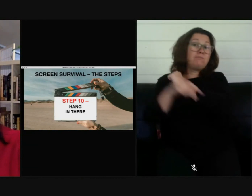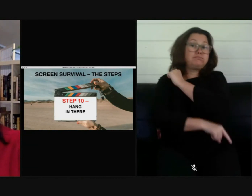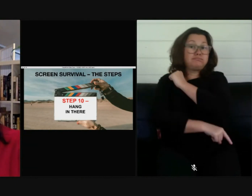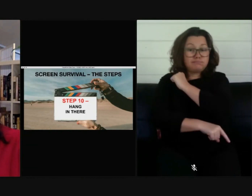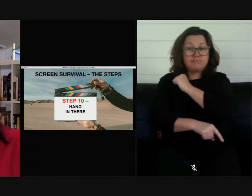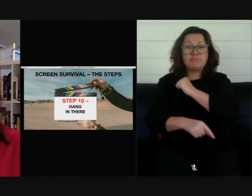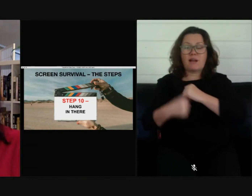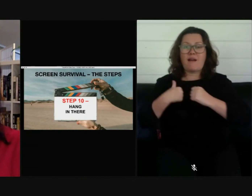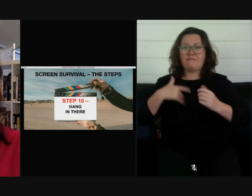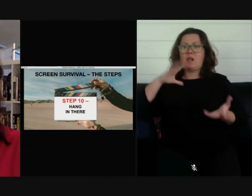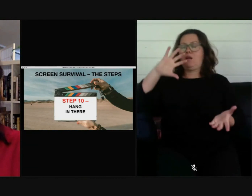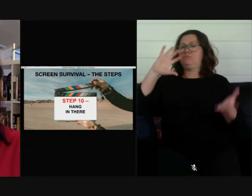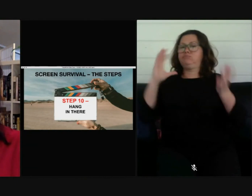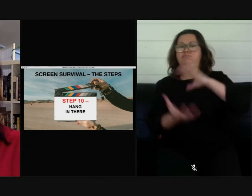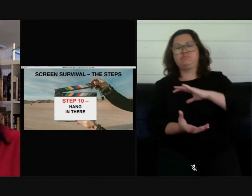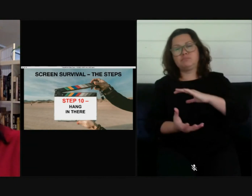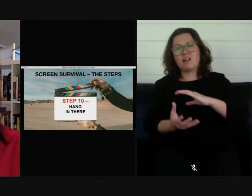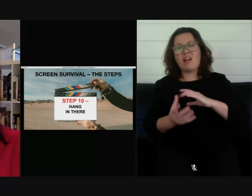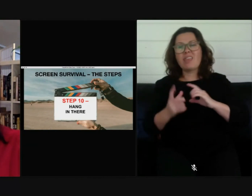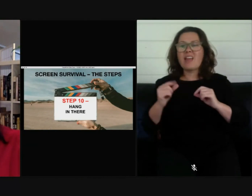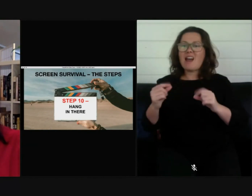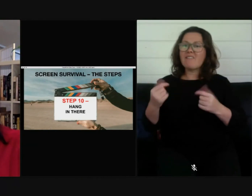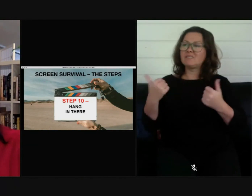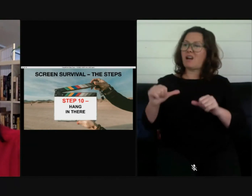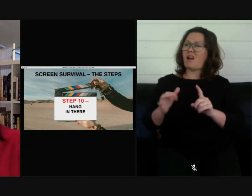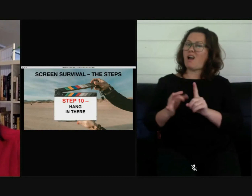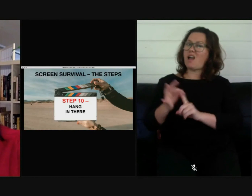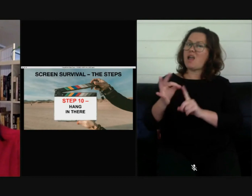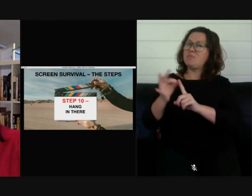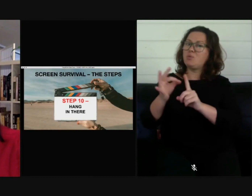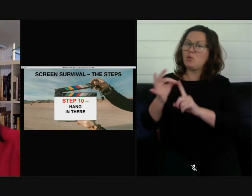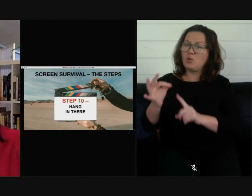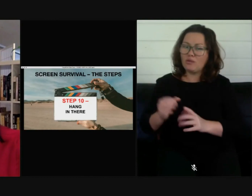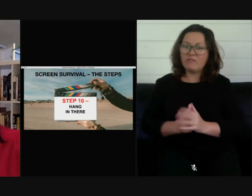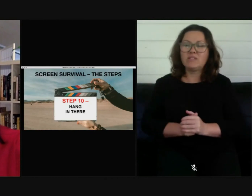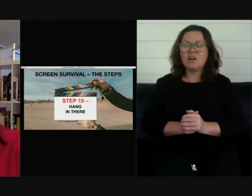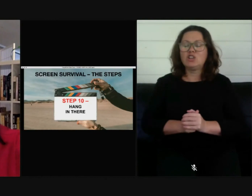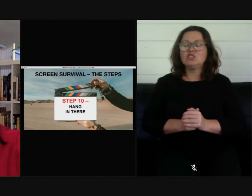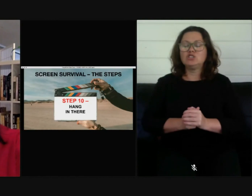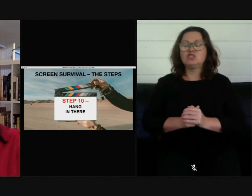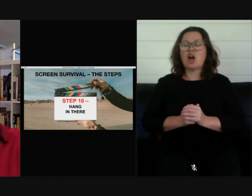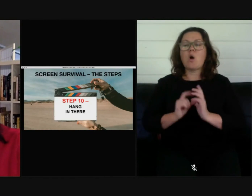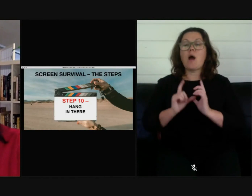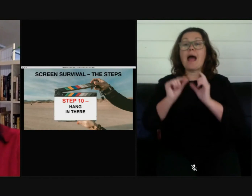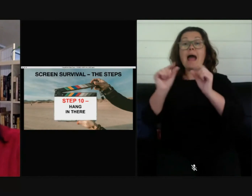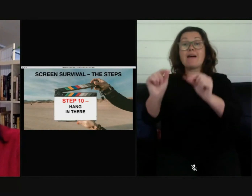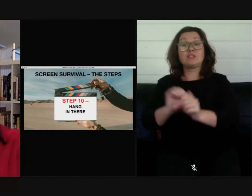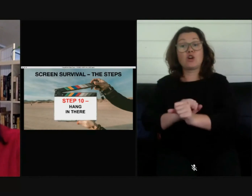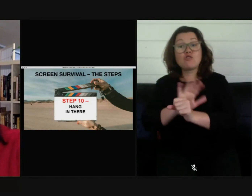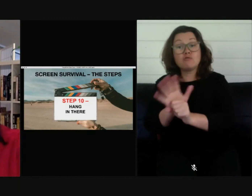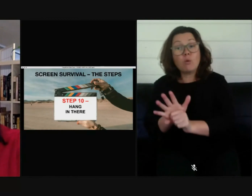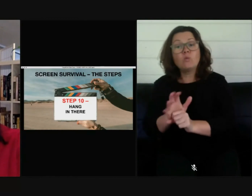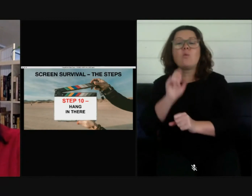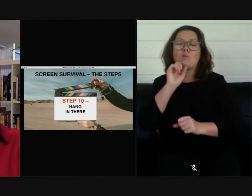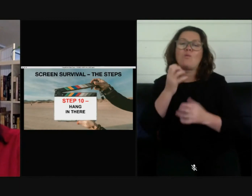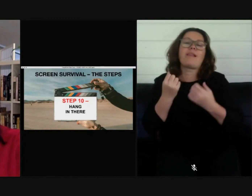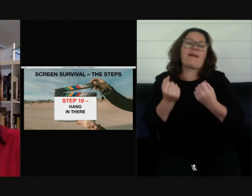coming. So figuring out ways to keep yourself supported,